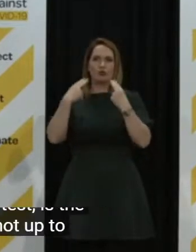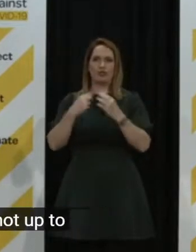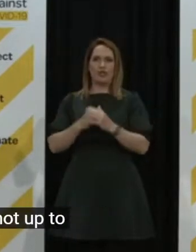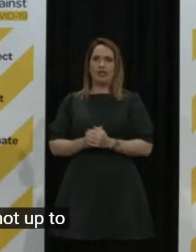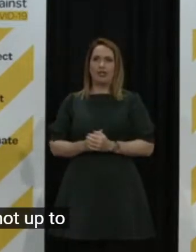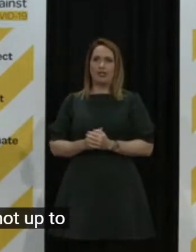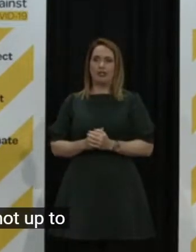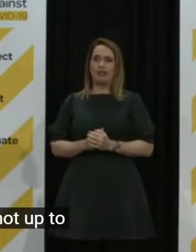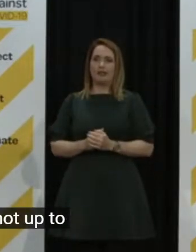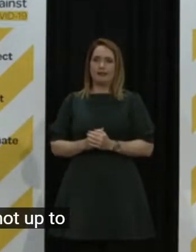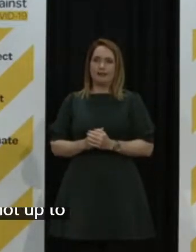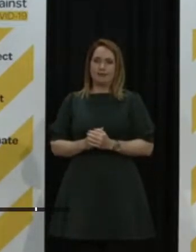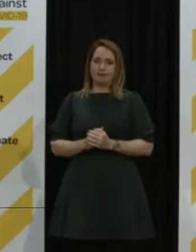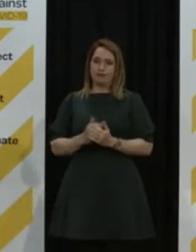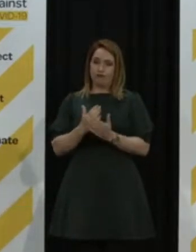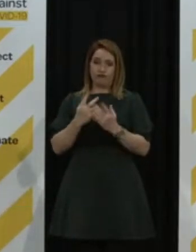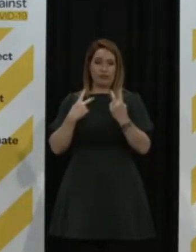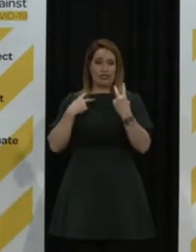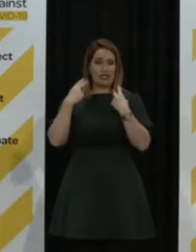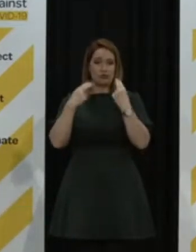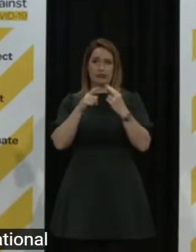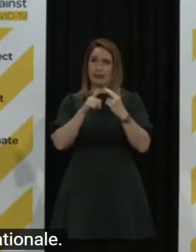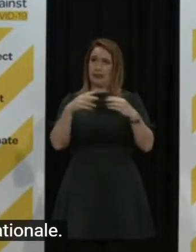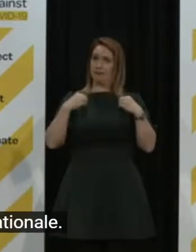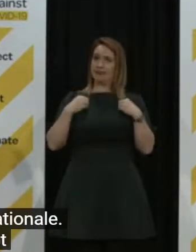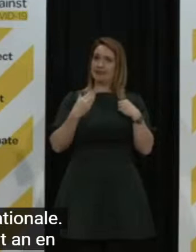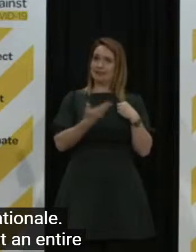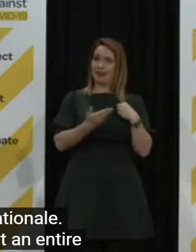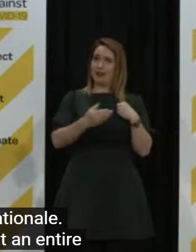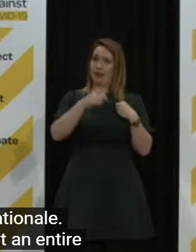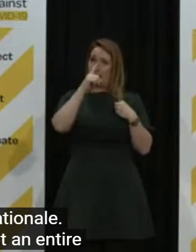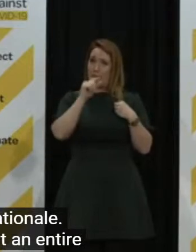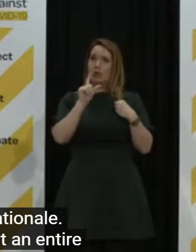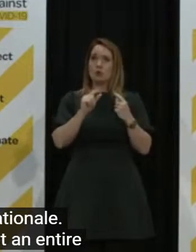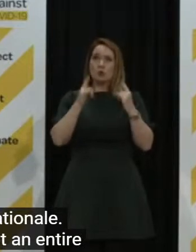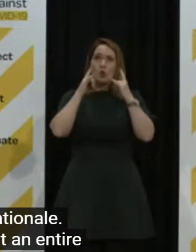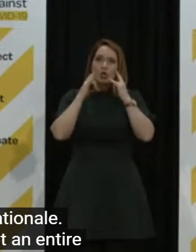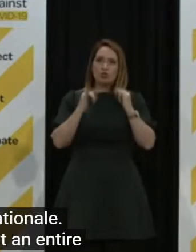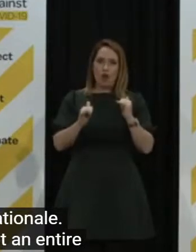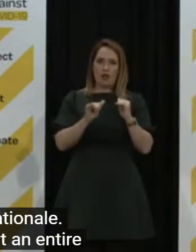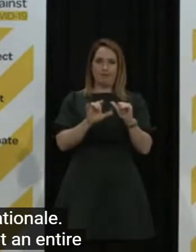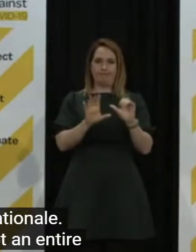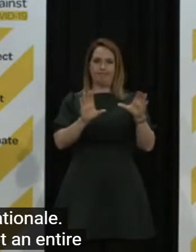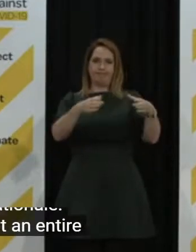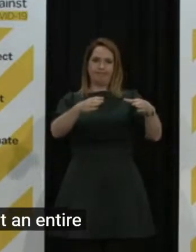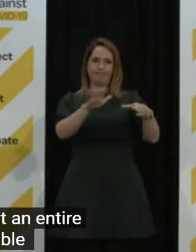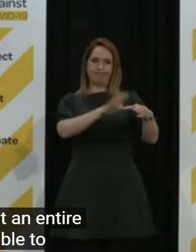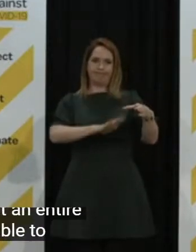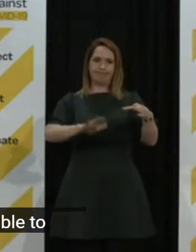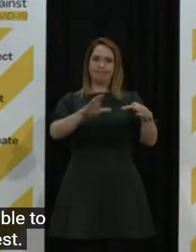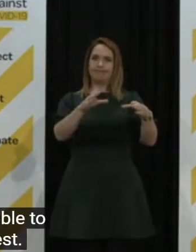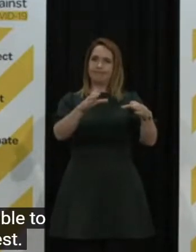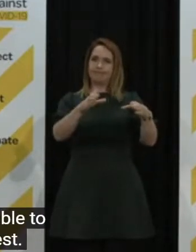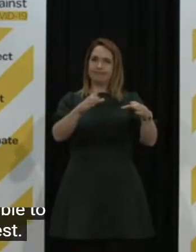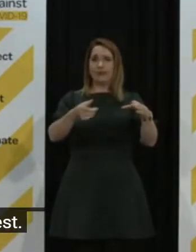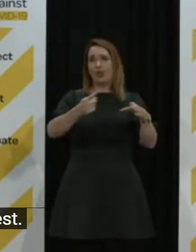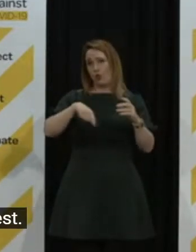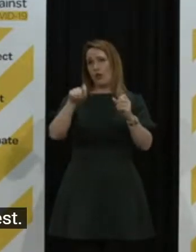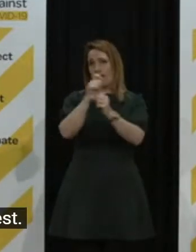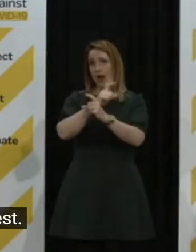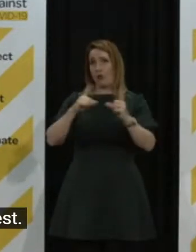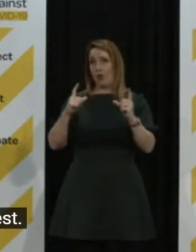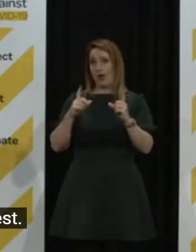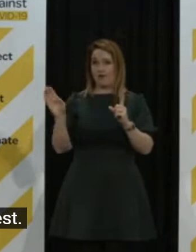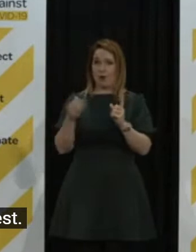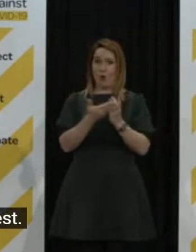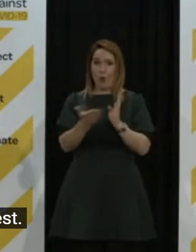sector who are able to undertake this test as a sector, and where we know that actually of all